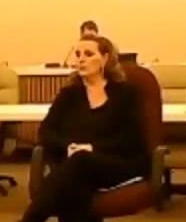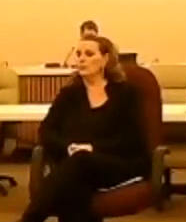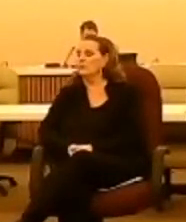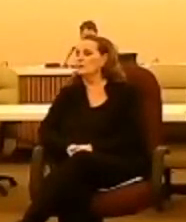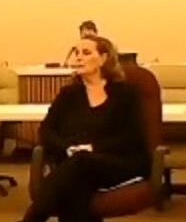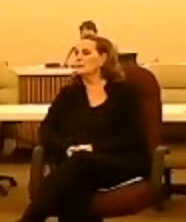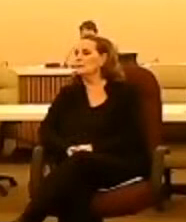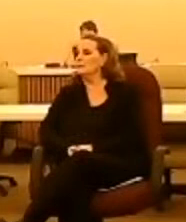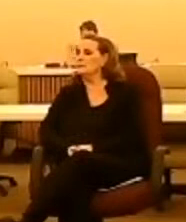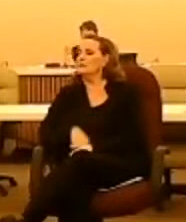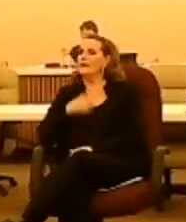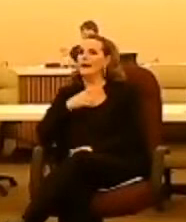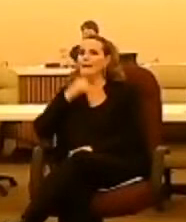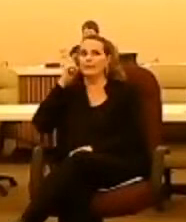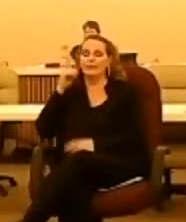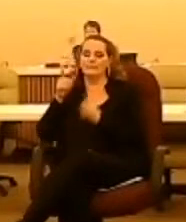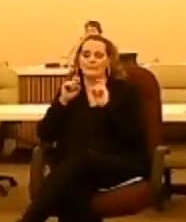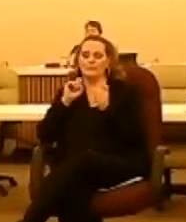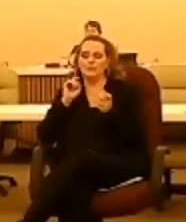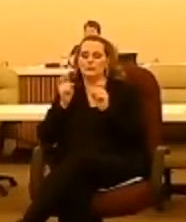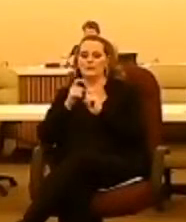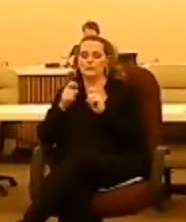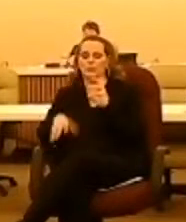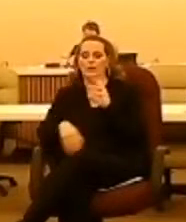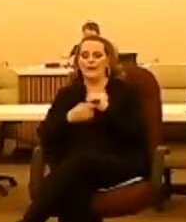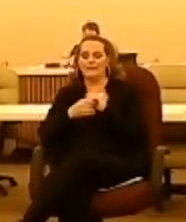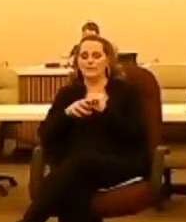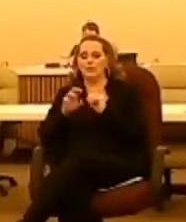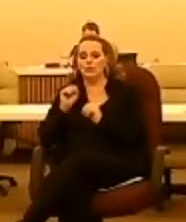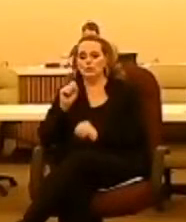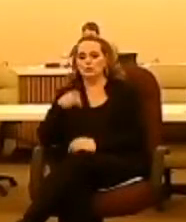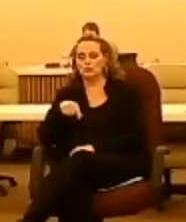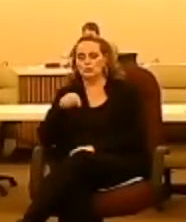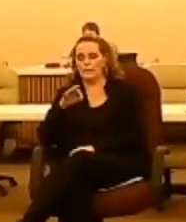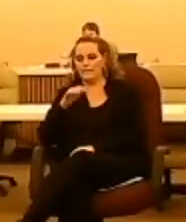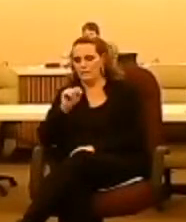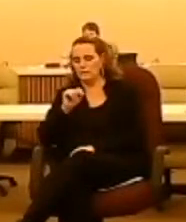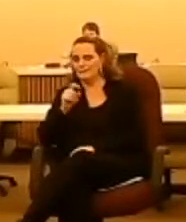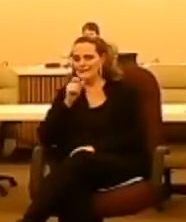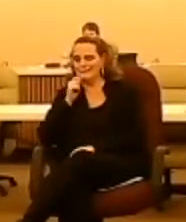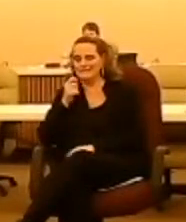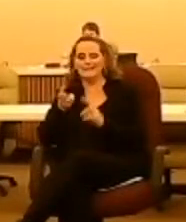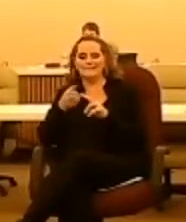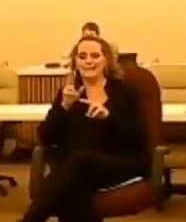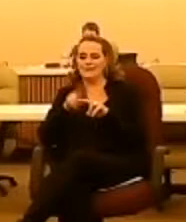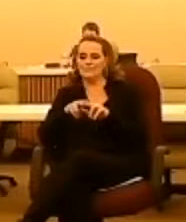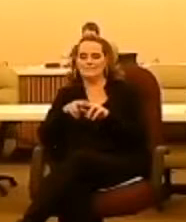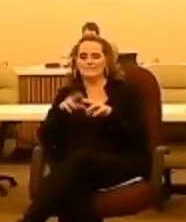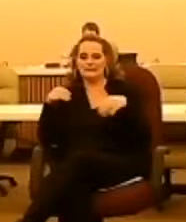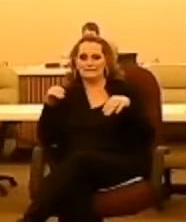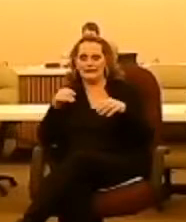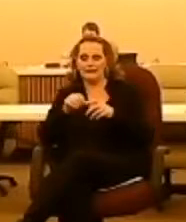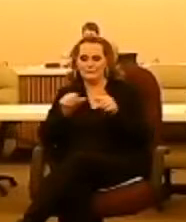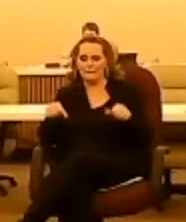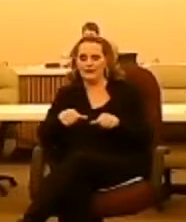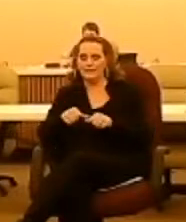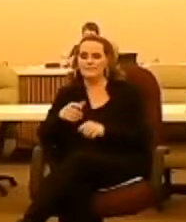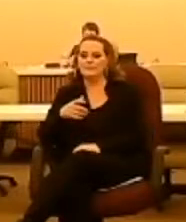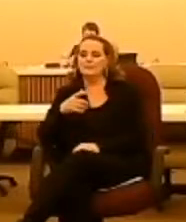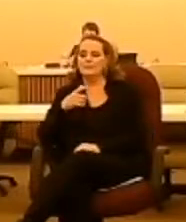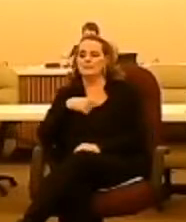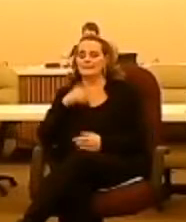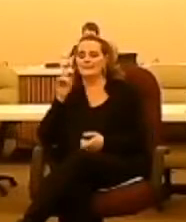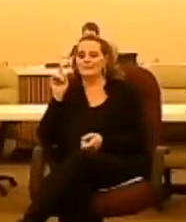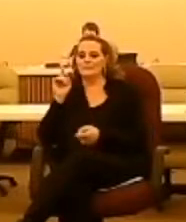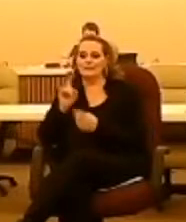the modification, while it adds square footage in the form of a cooler, it's not increasing sales area, it's not increasing traffic, it's actually decreasing probably